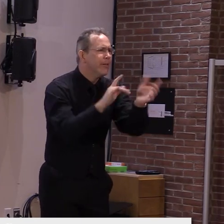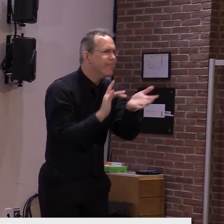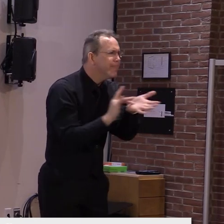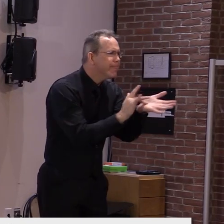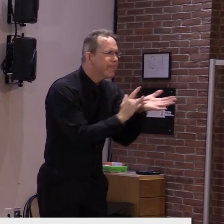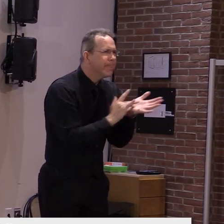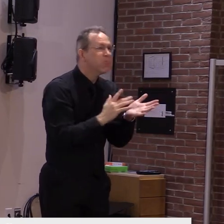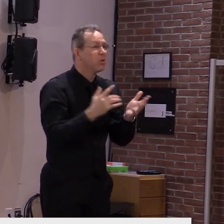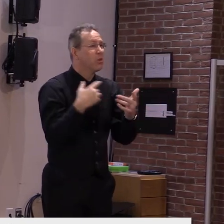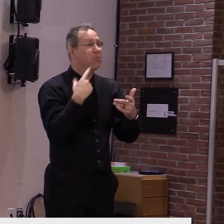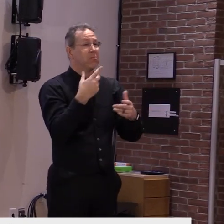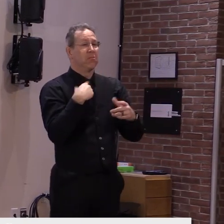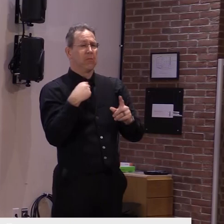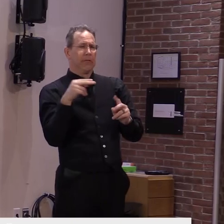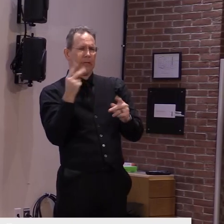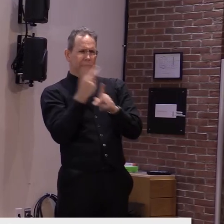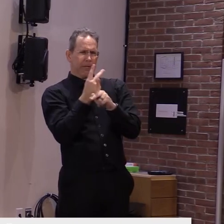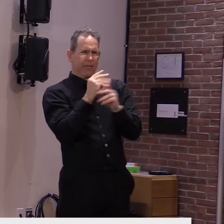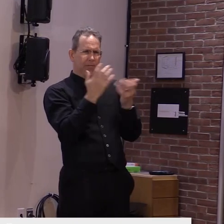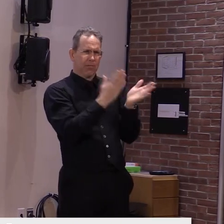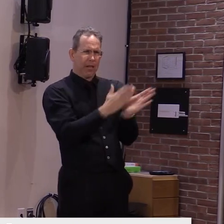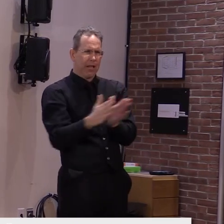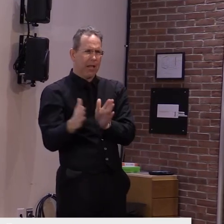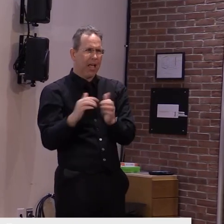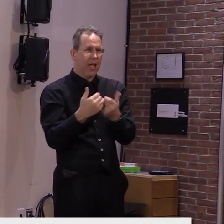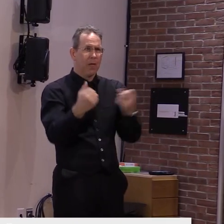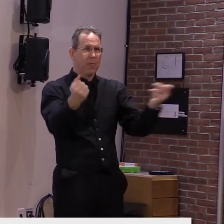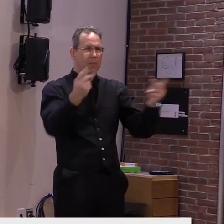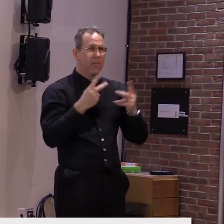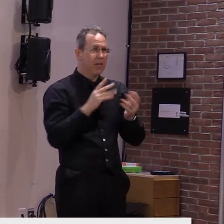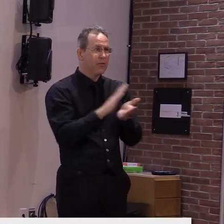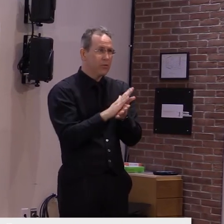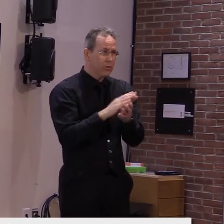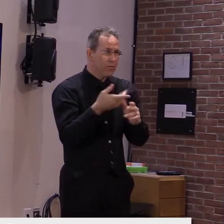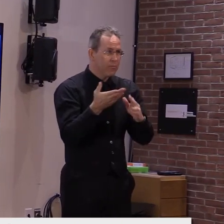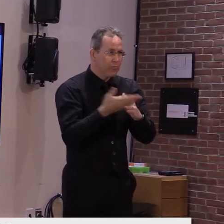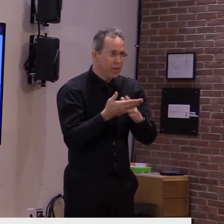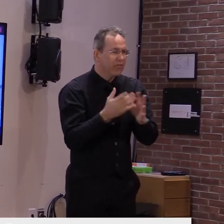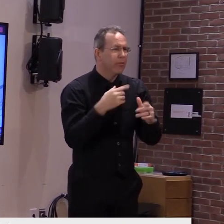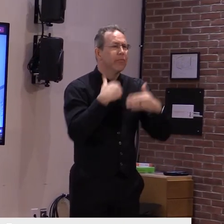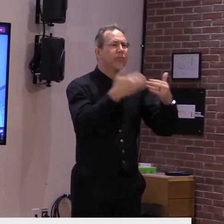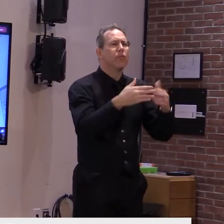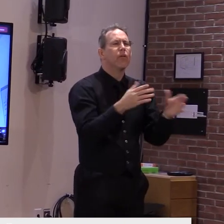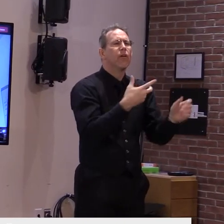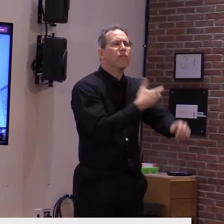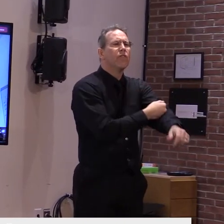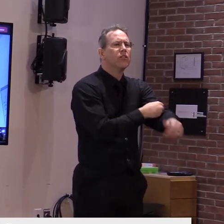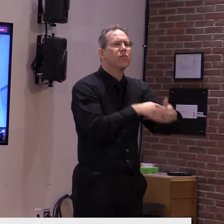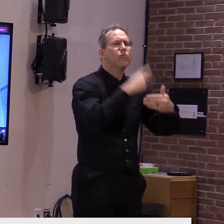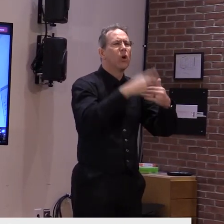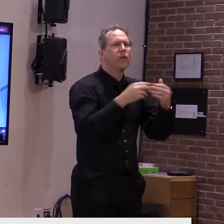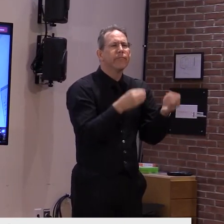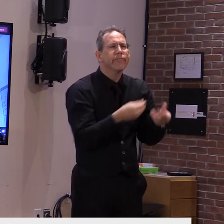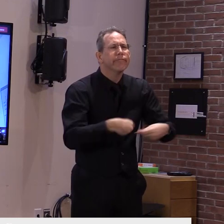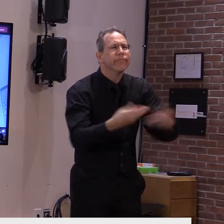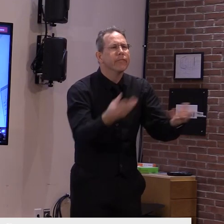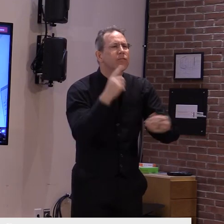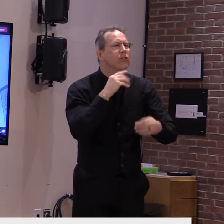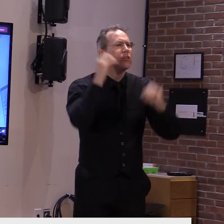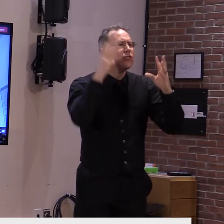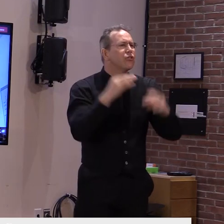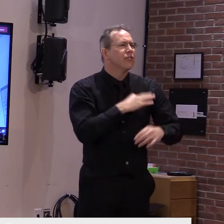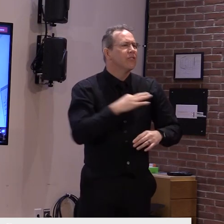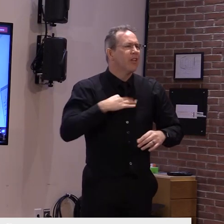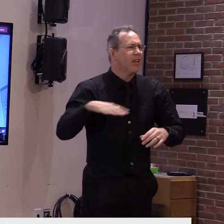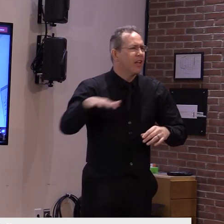was focused on standing up the new vaccination program for school staff. Secretary Smith will provide more information on that in a minute. I